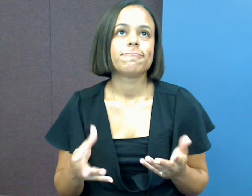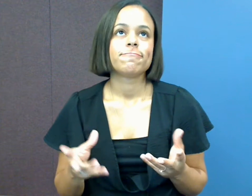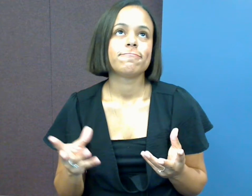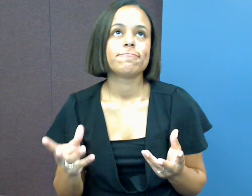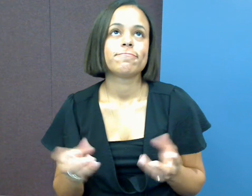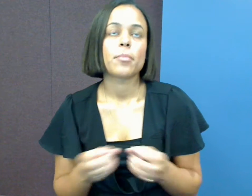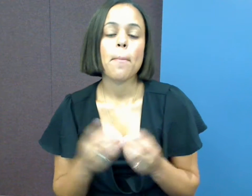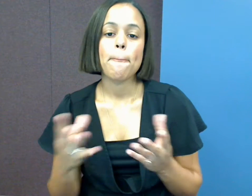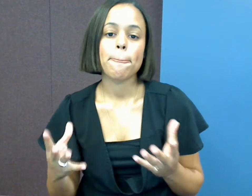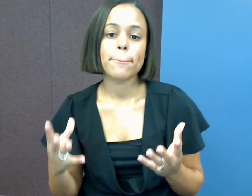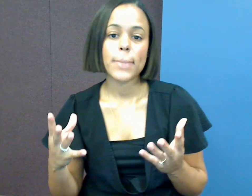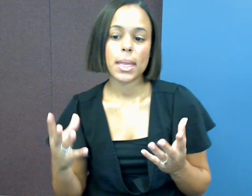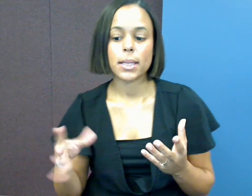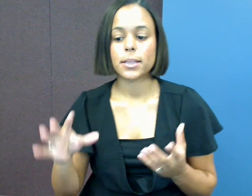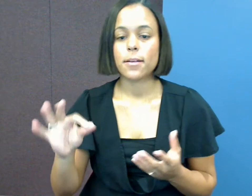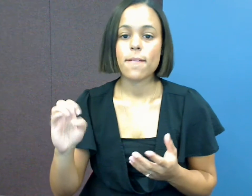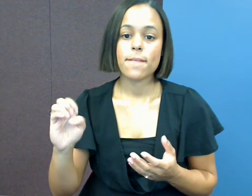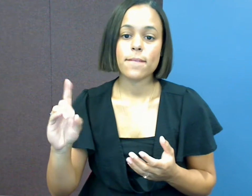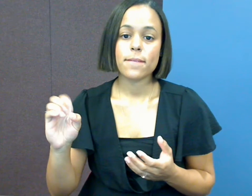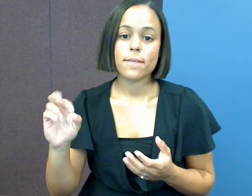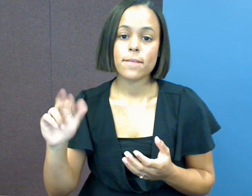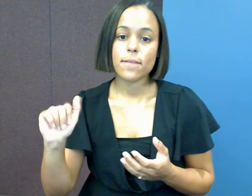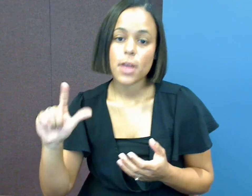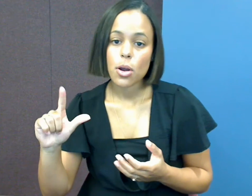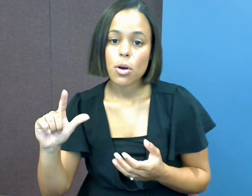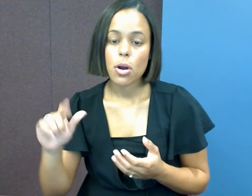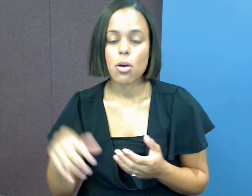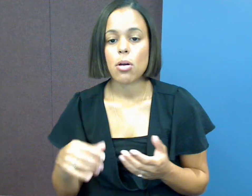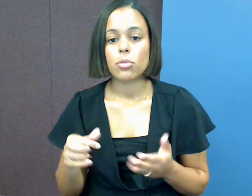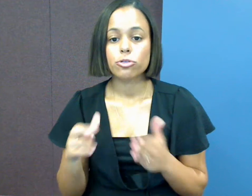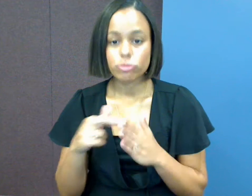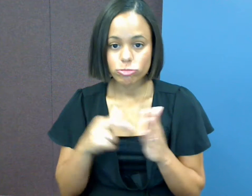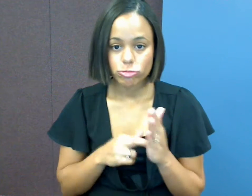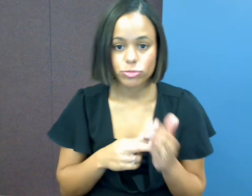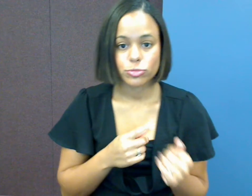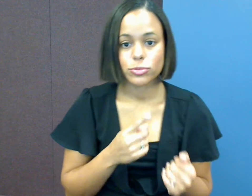that with the parent. The institution may share that with the parent.